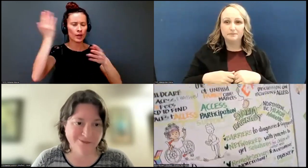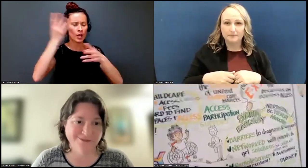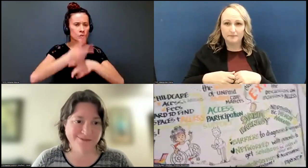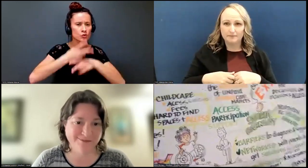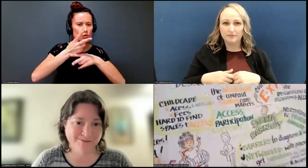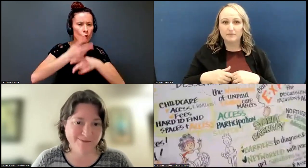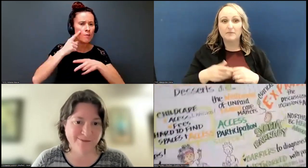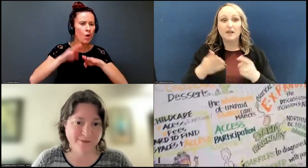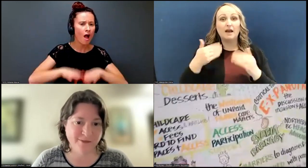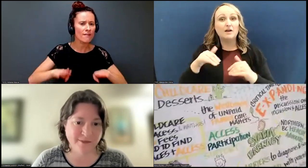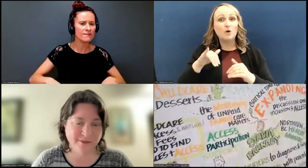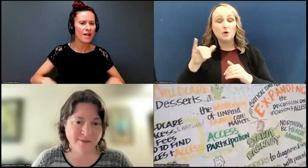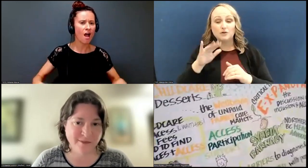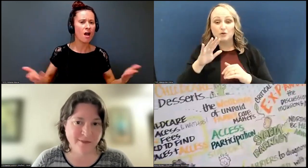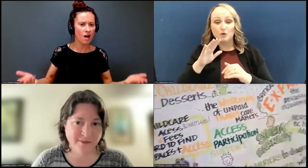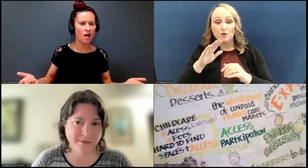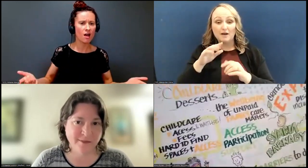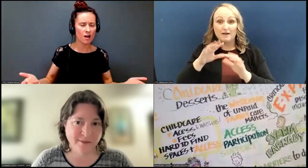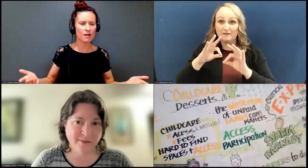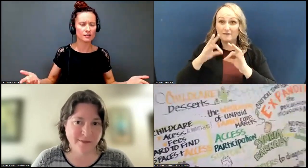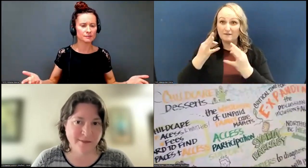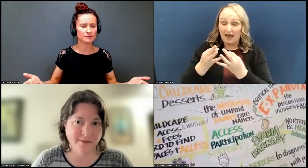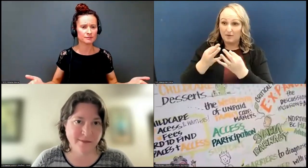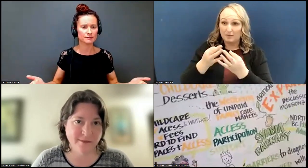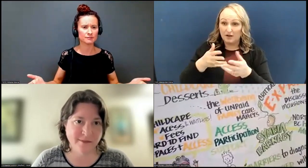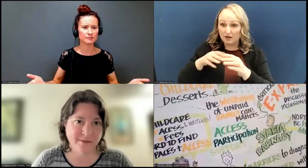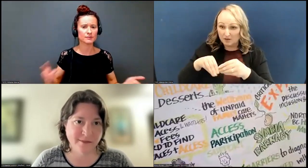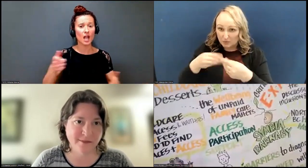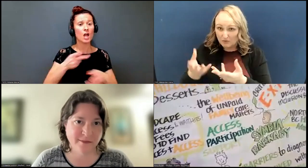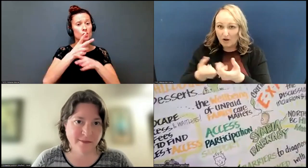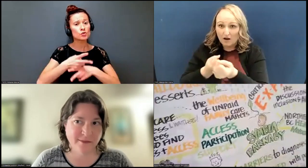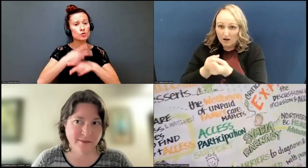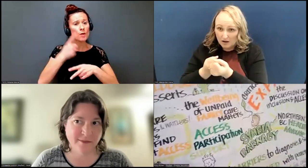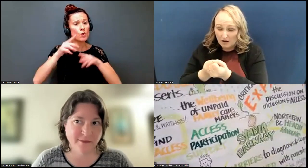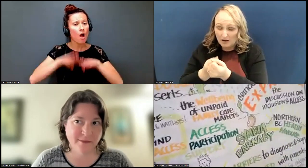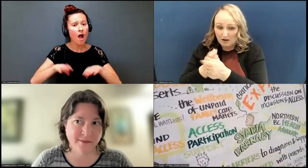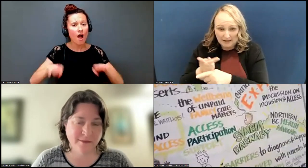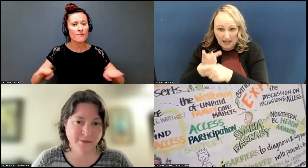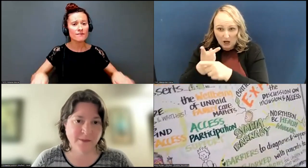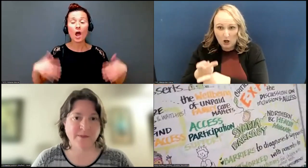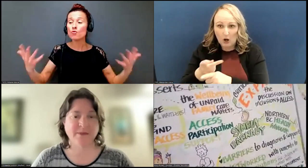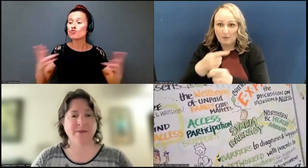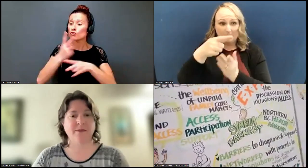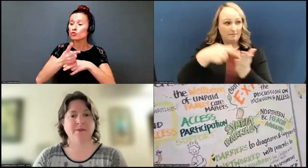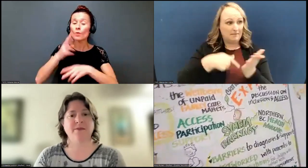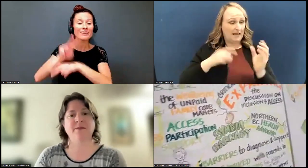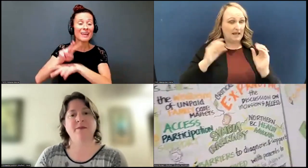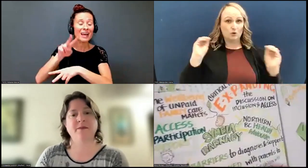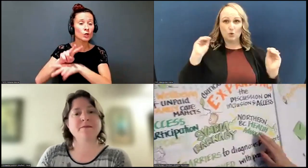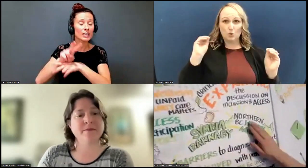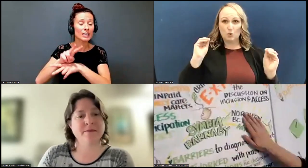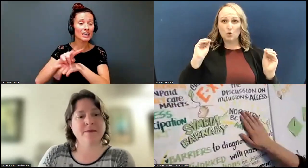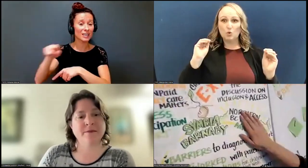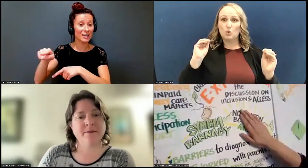that matters. And so thinking about not just the support of the child, but just wraparound support is a bigger part of the conversation.